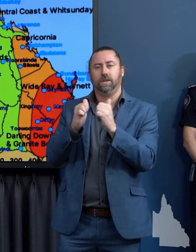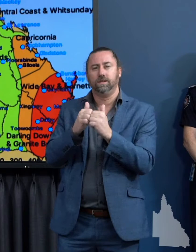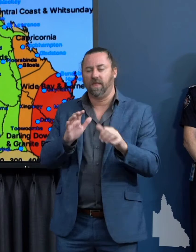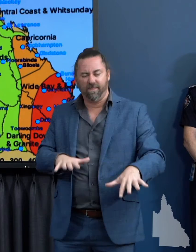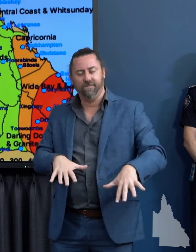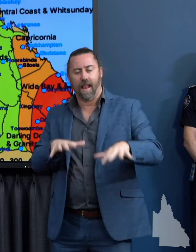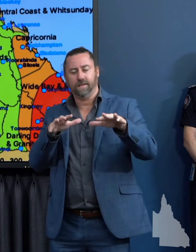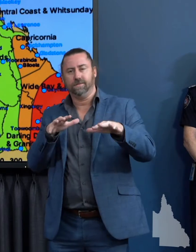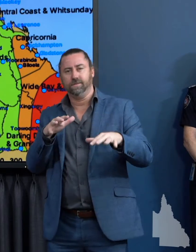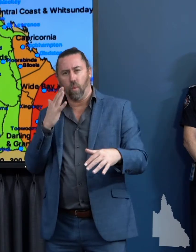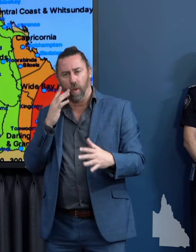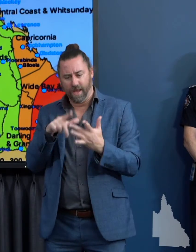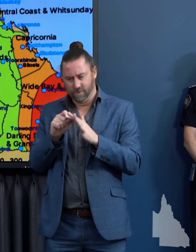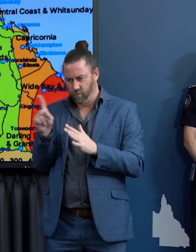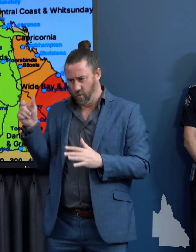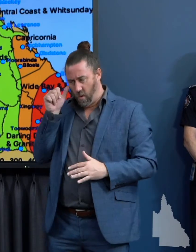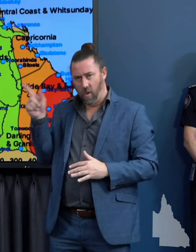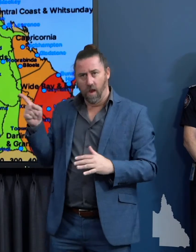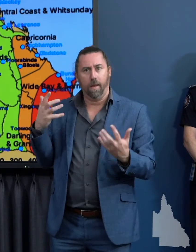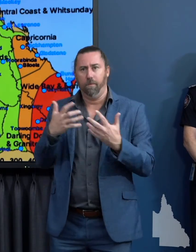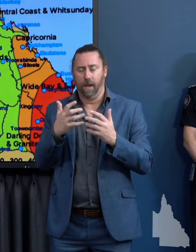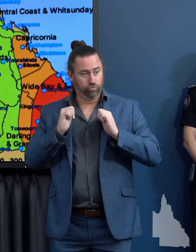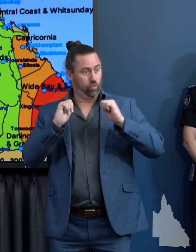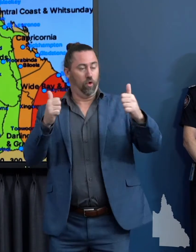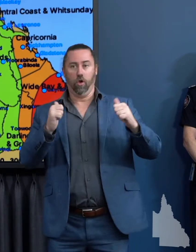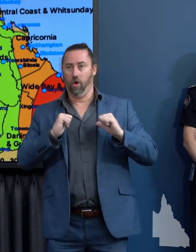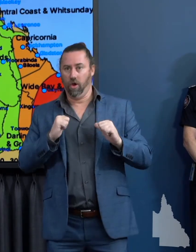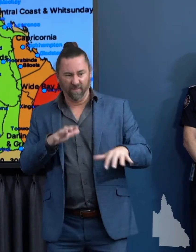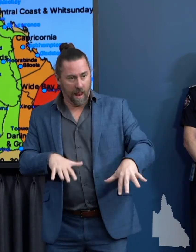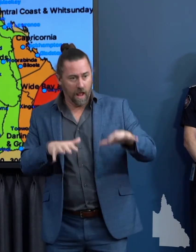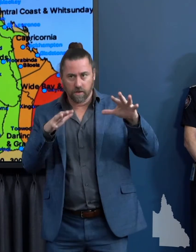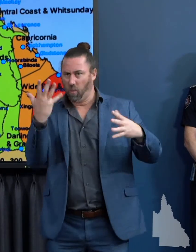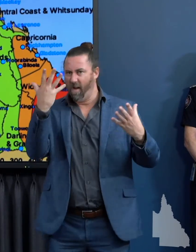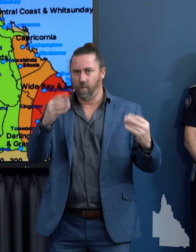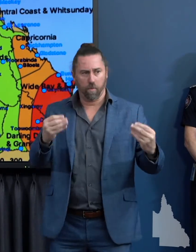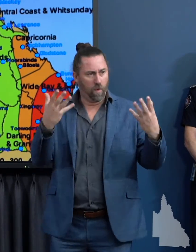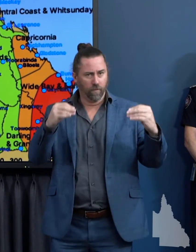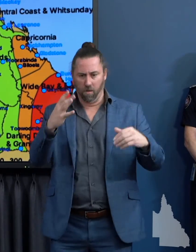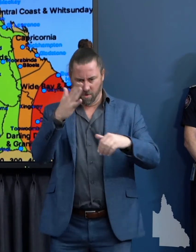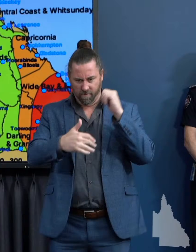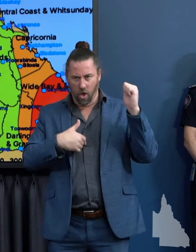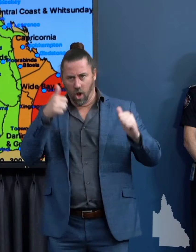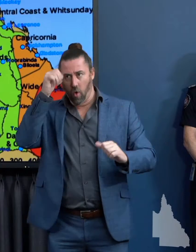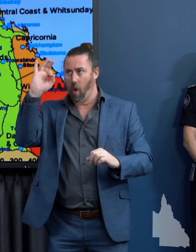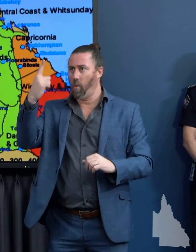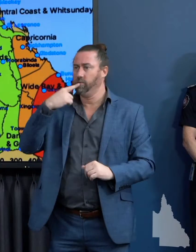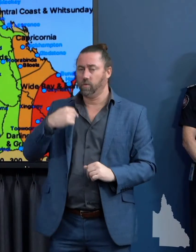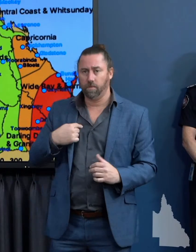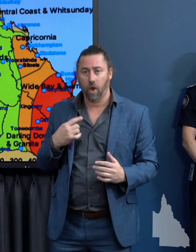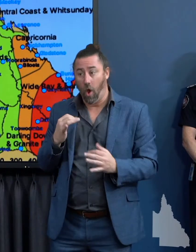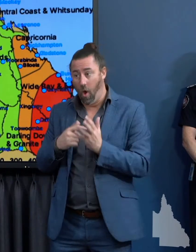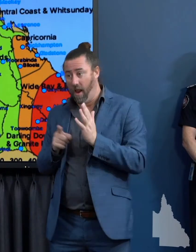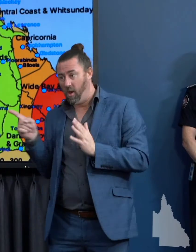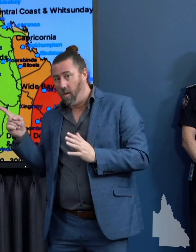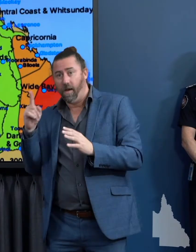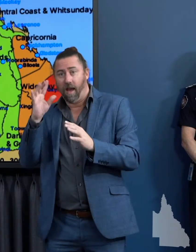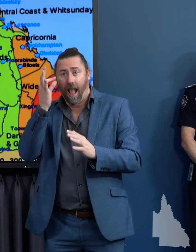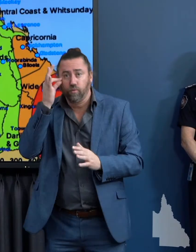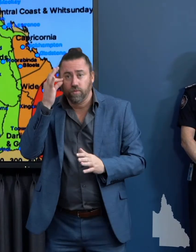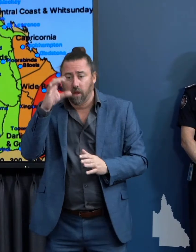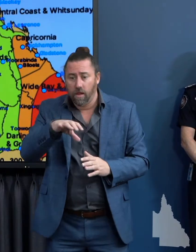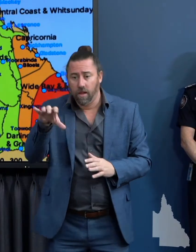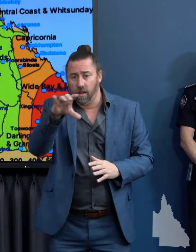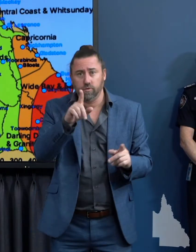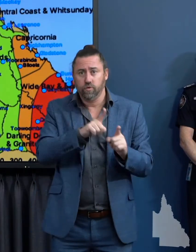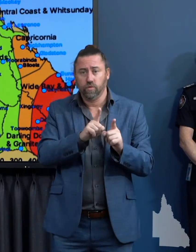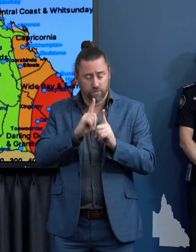floods that we saw. Seems like a lot of people were taken a bit unaware. You know, we've seen, and that's not just the state government, I'm talking about councils, I'm talking about a lot of people who